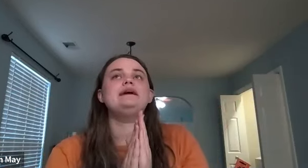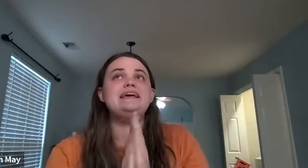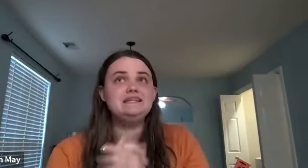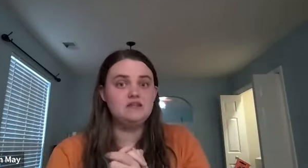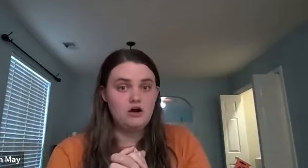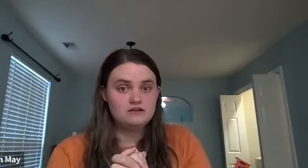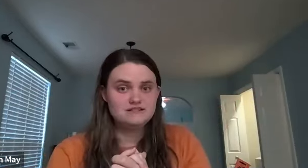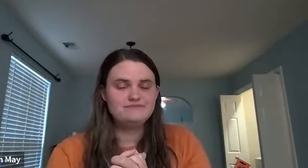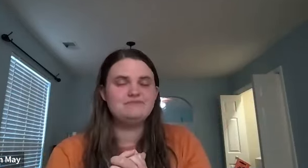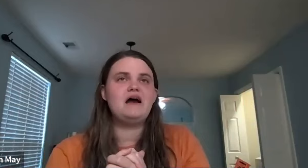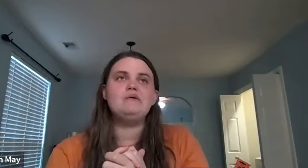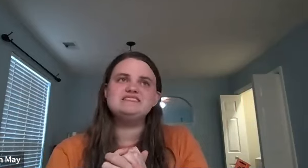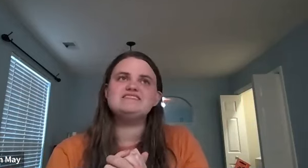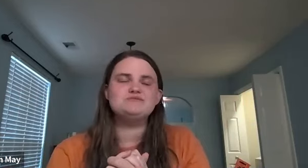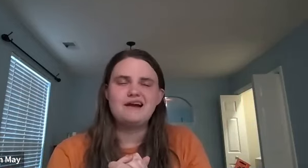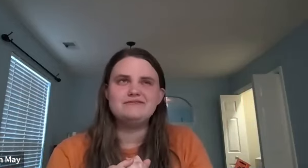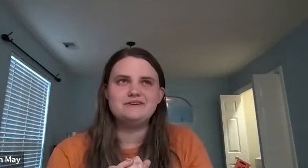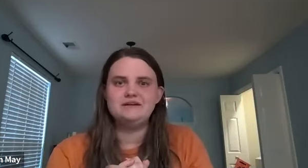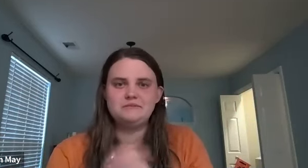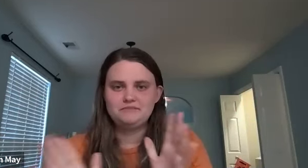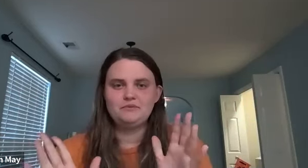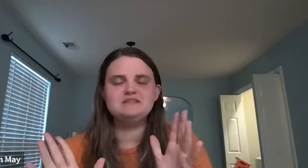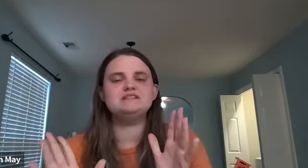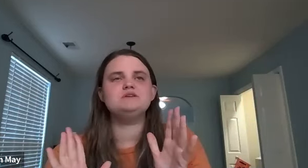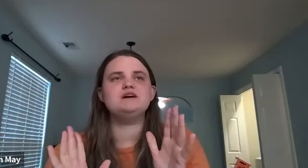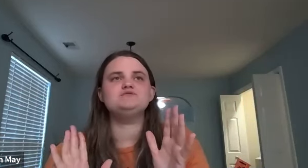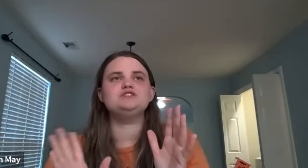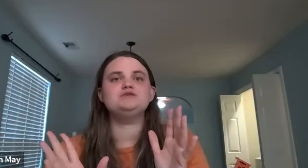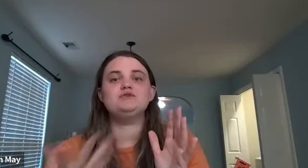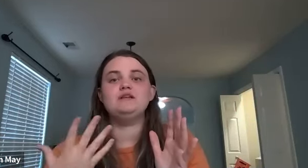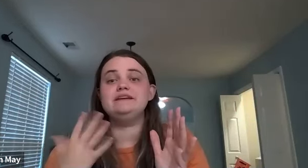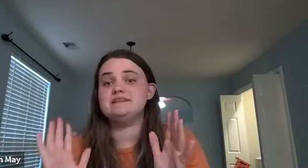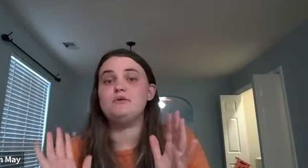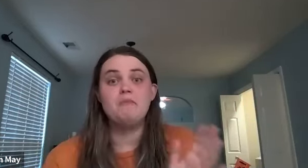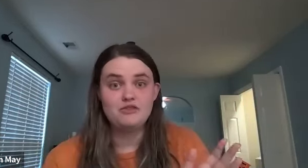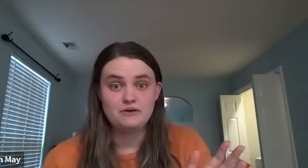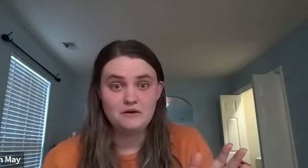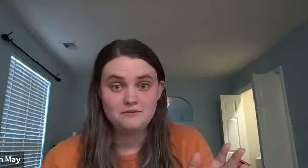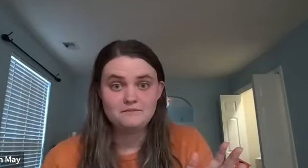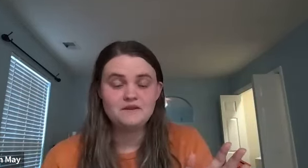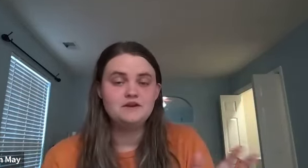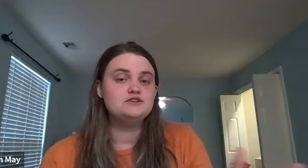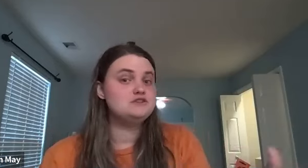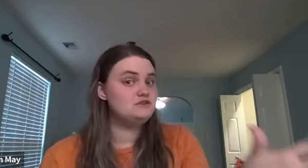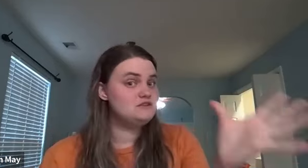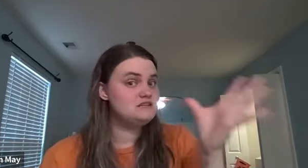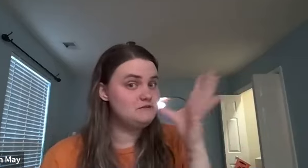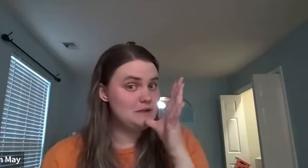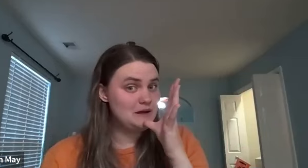for in-laws, I always think this one's kind of funny to me. The reason is because what you do for, like, example, mother-in-law. So you do the sign for